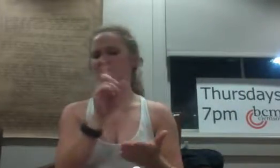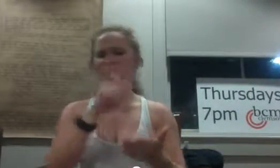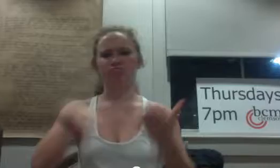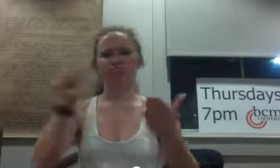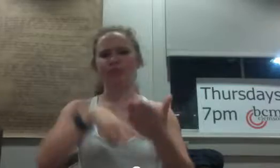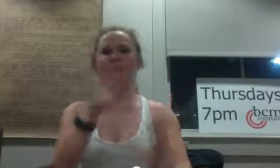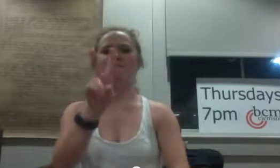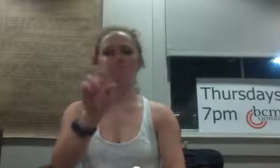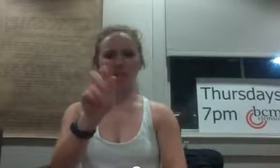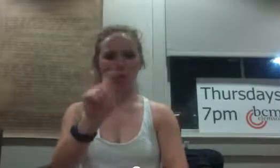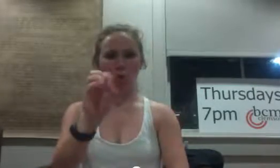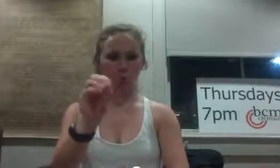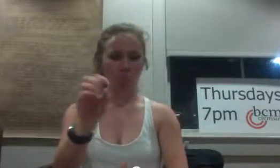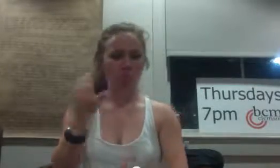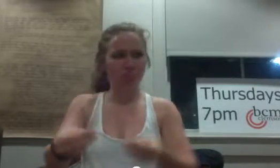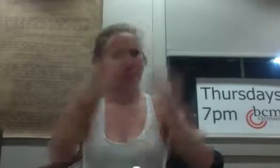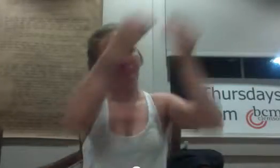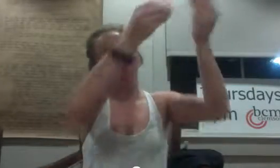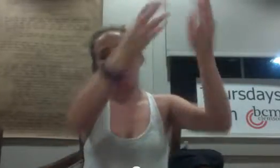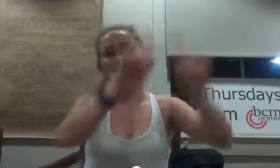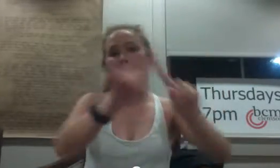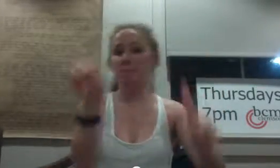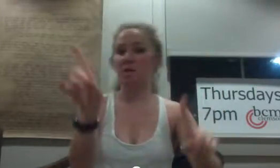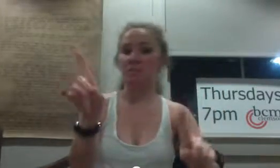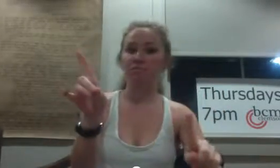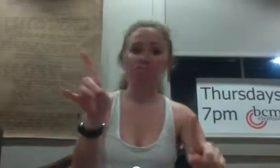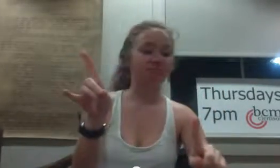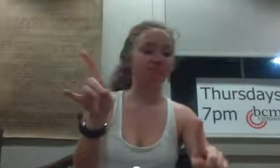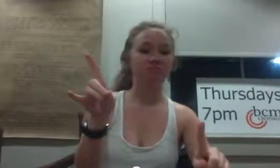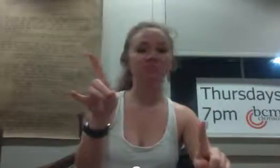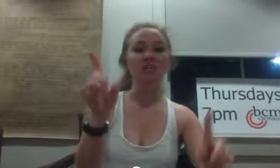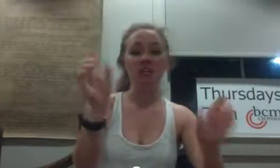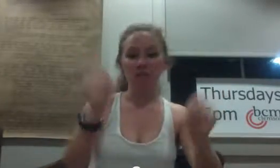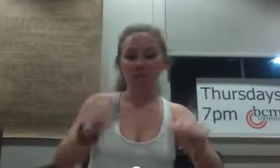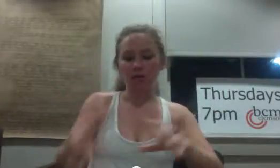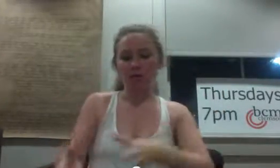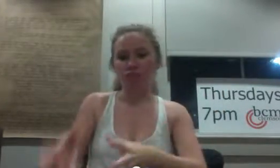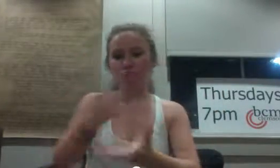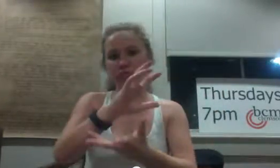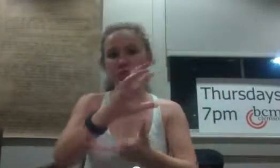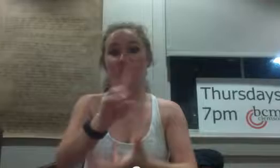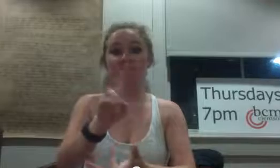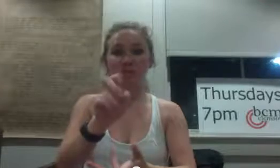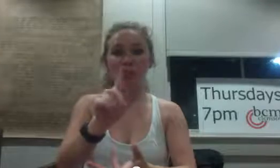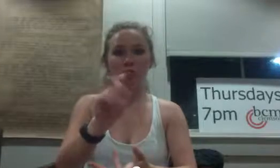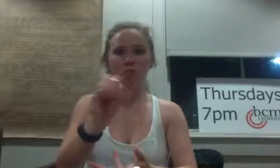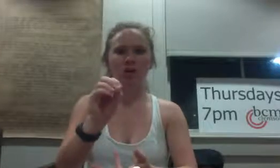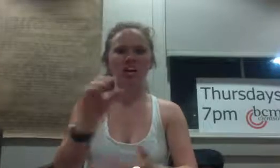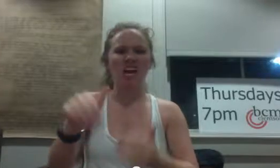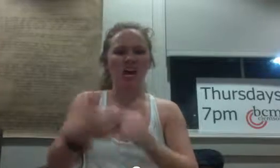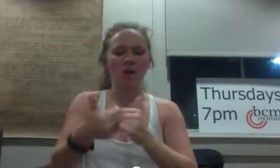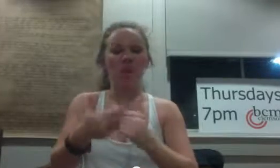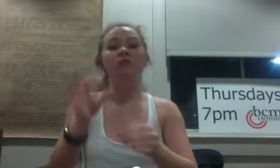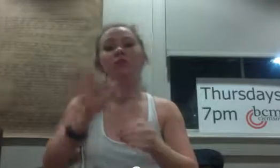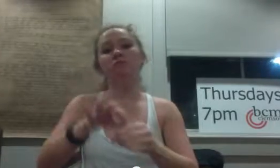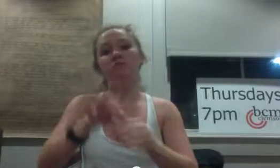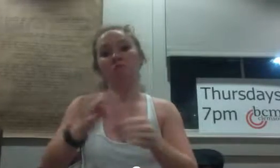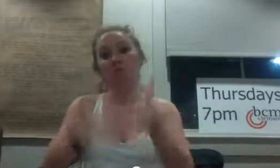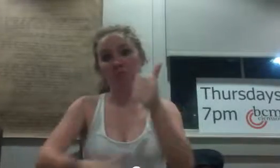the president a bill, but the president has the power to veto the bill and give it back to the legislative branch. But they can overturn the